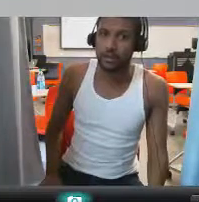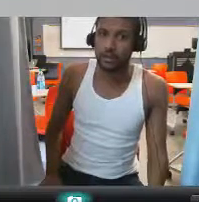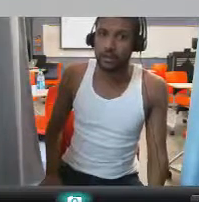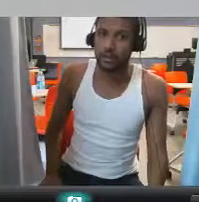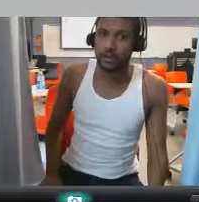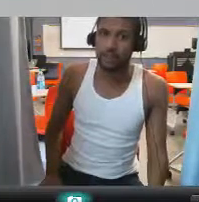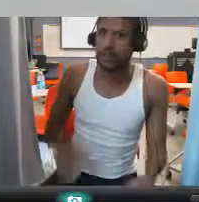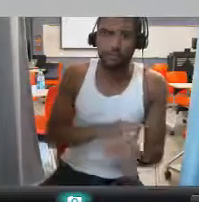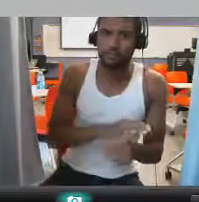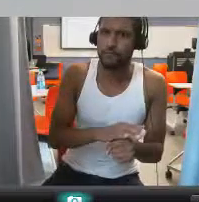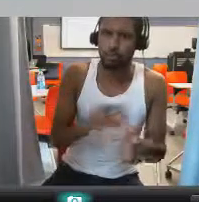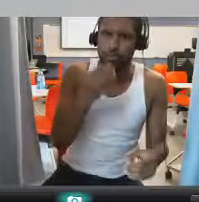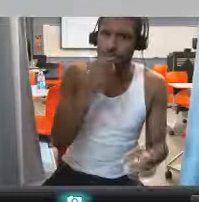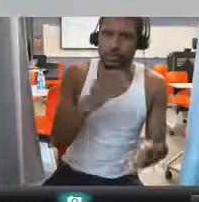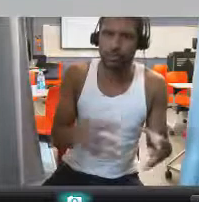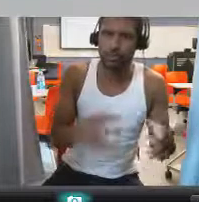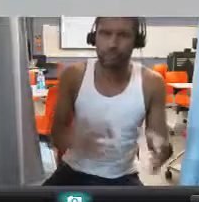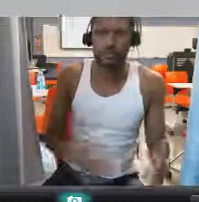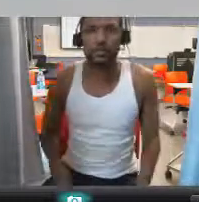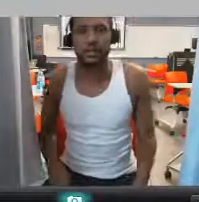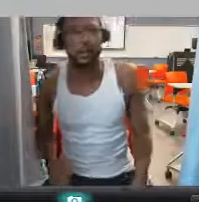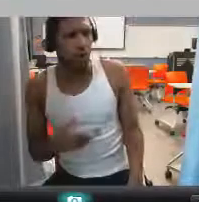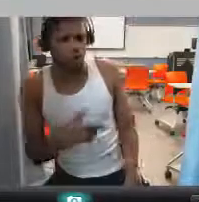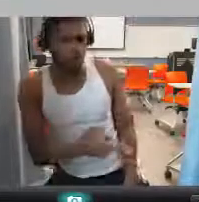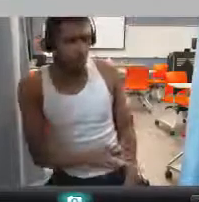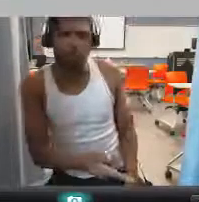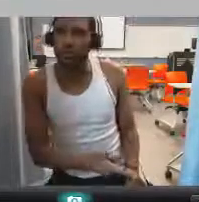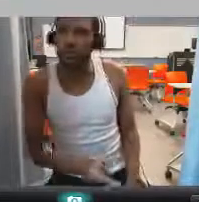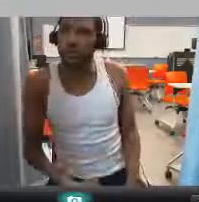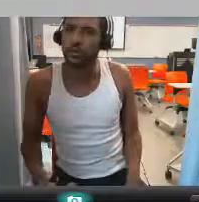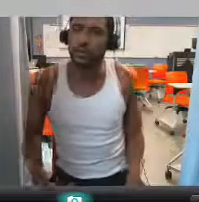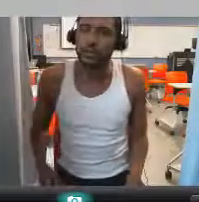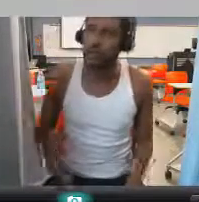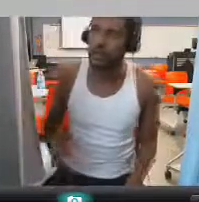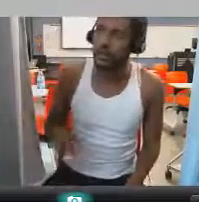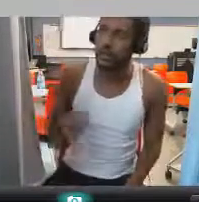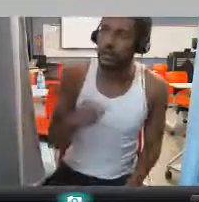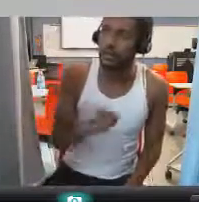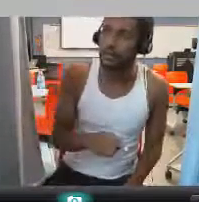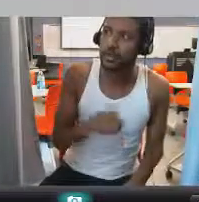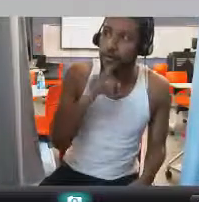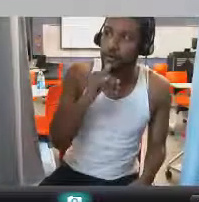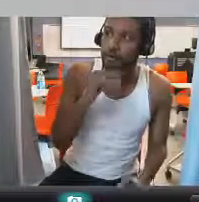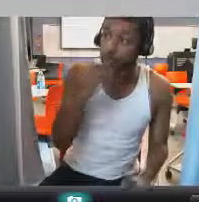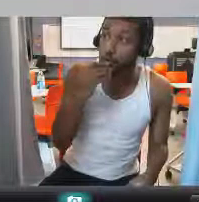All fucking full, and I was just like, what's this? And she goes, that's the food you